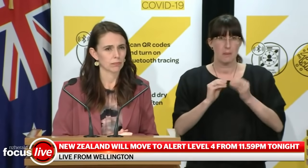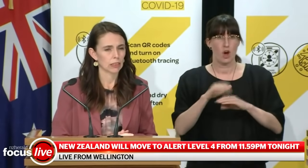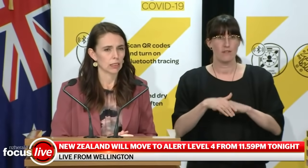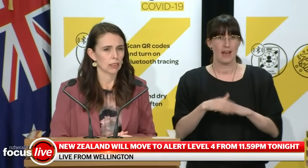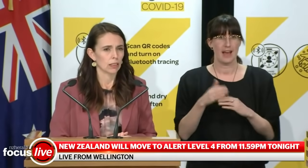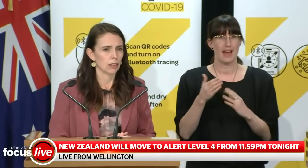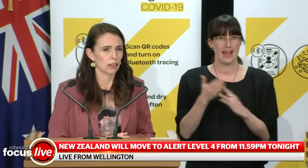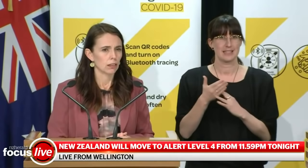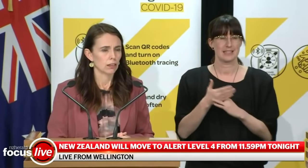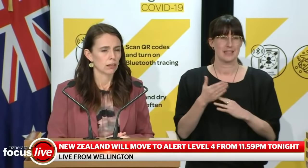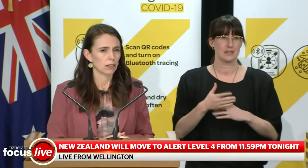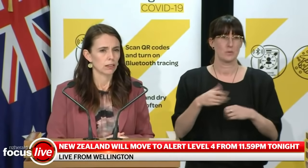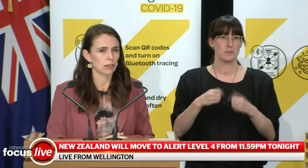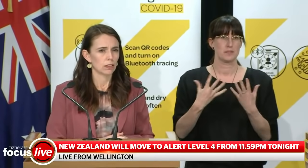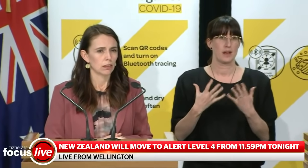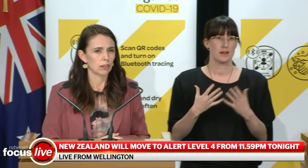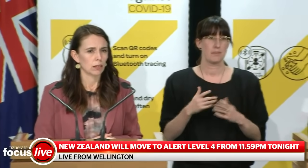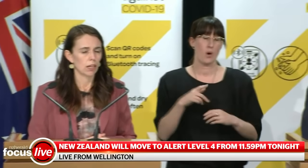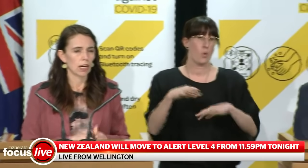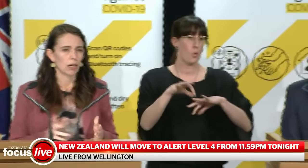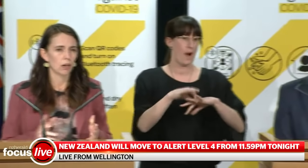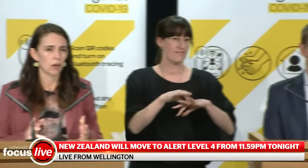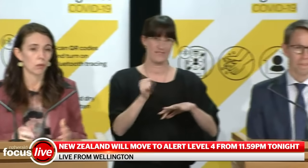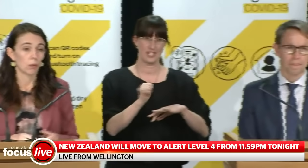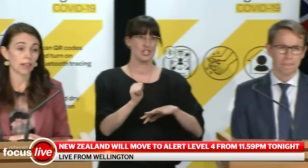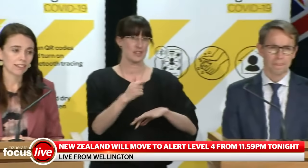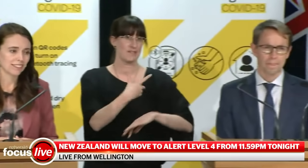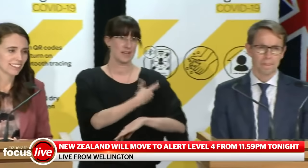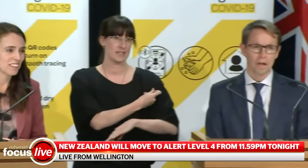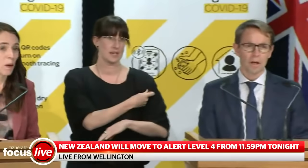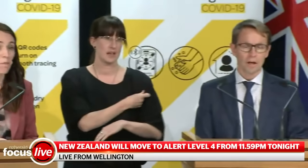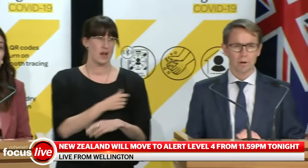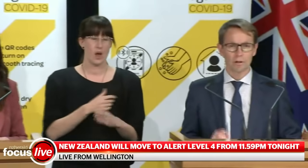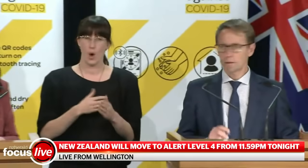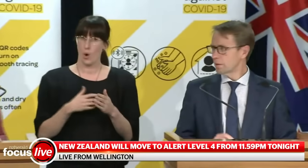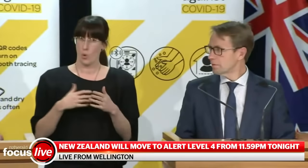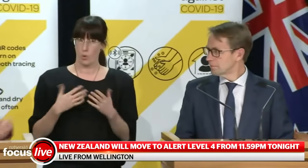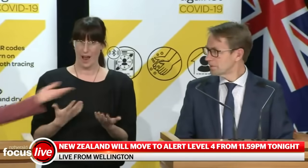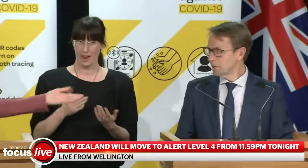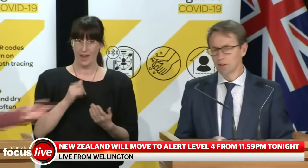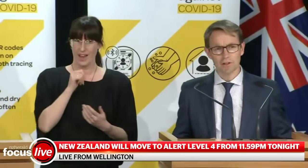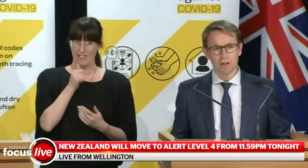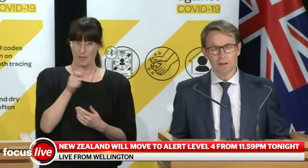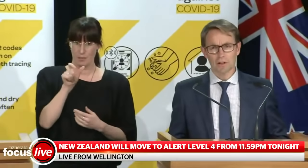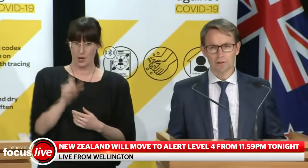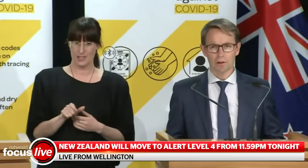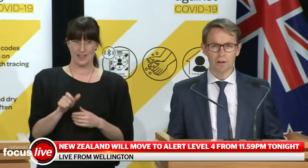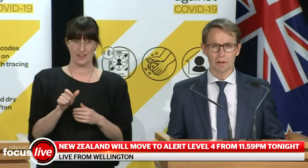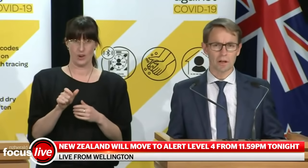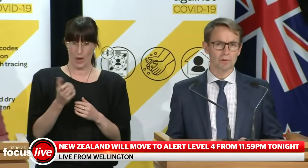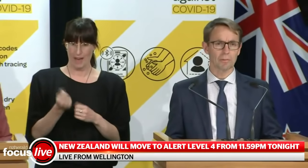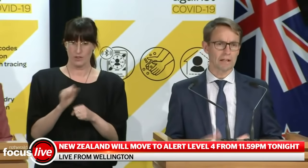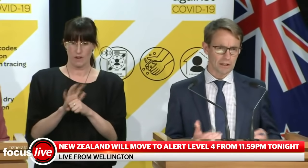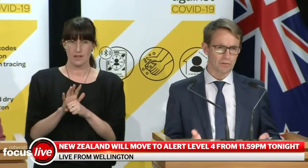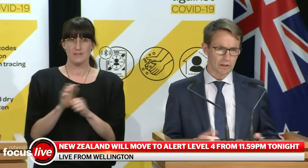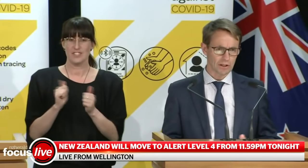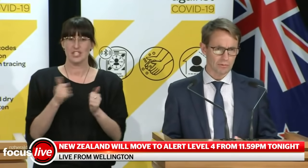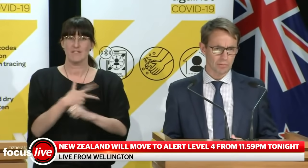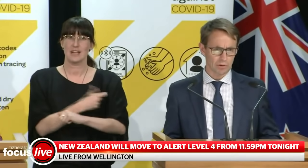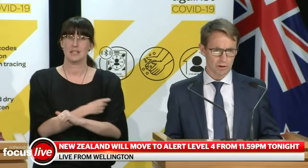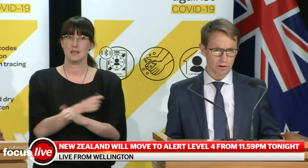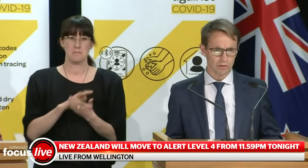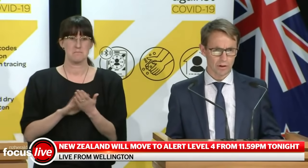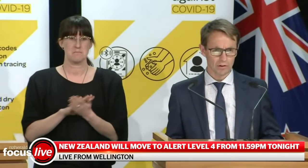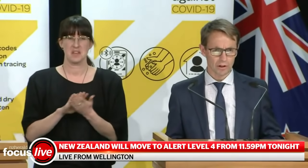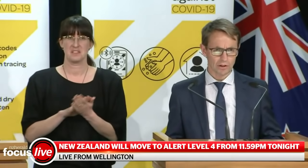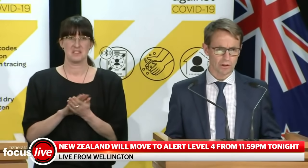Delta could be, though, because he'd be less infectious, wouldn't he, had he been able to get that vaccination? Mixed results on that at the moment. Yes, so he was making every attempt